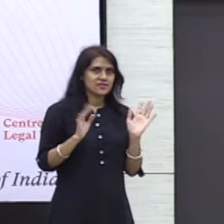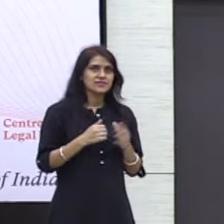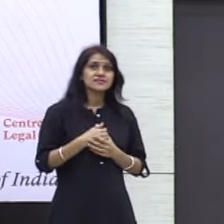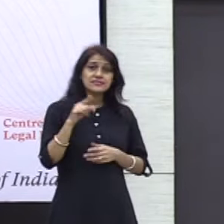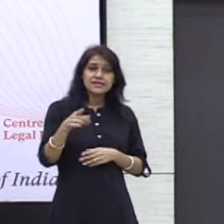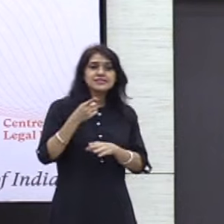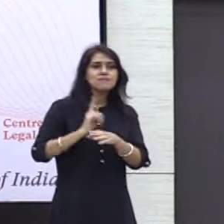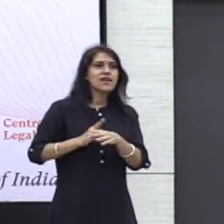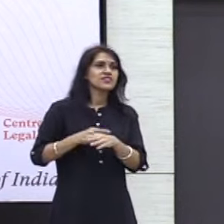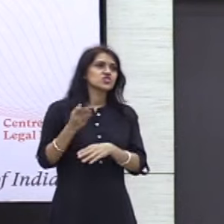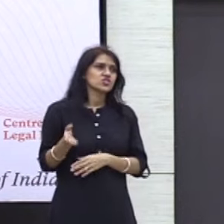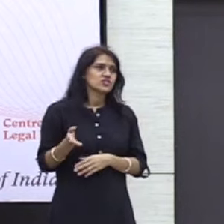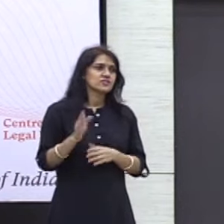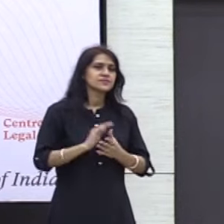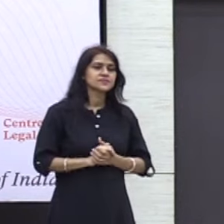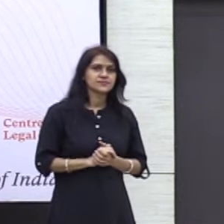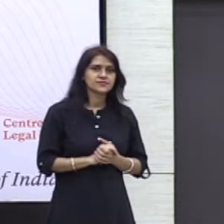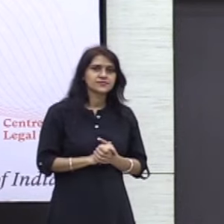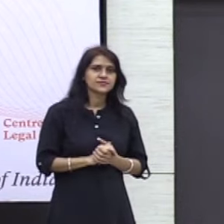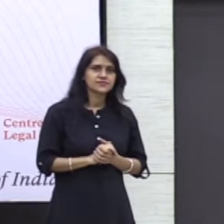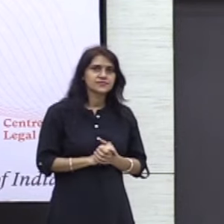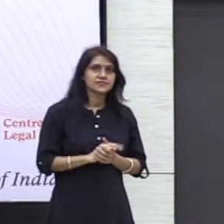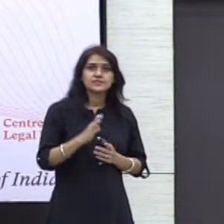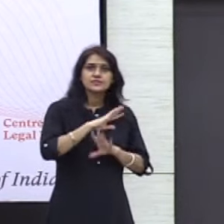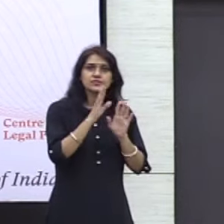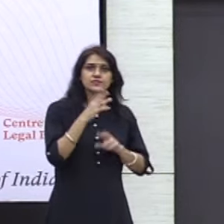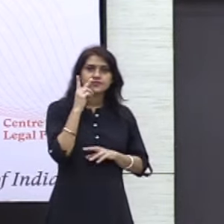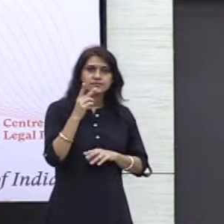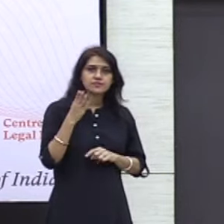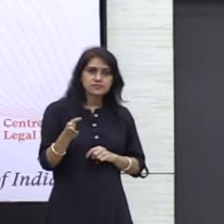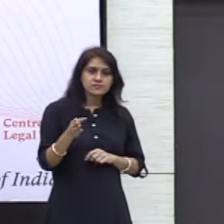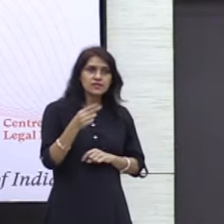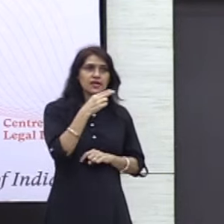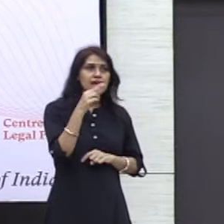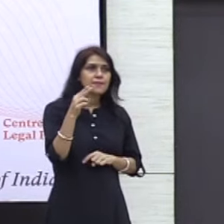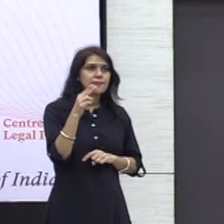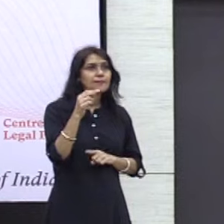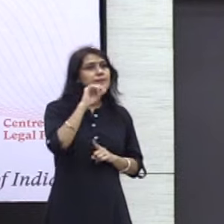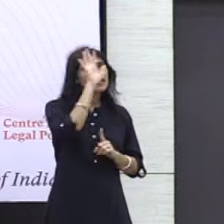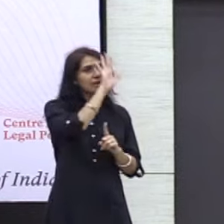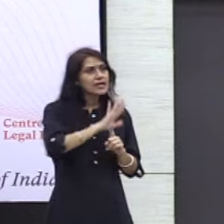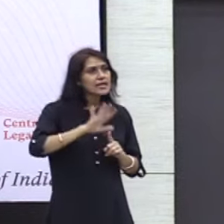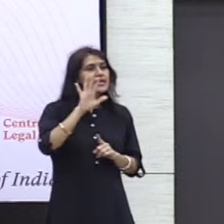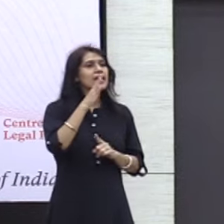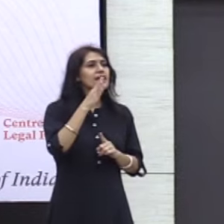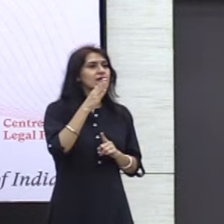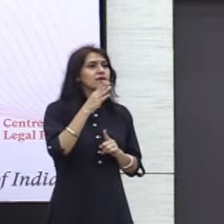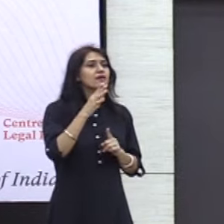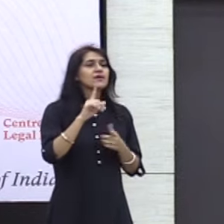That's punishment. So I don't see why we call this the Bhartiya Nyaya Sanhita, because